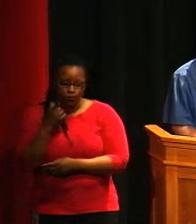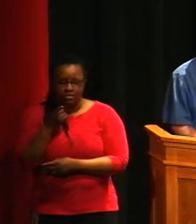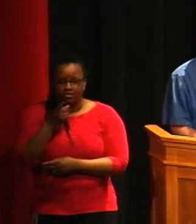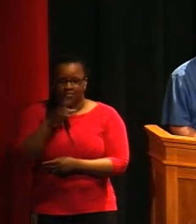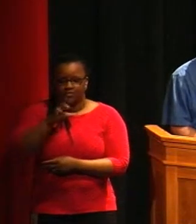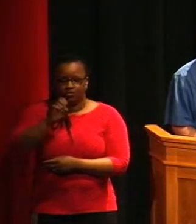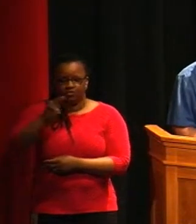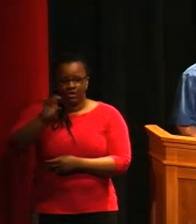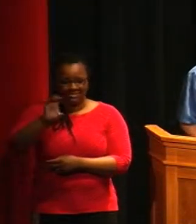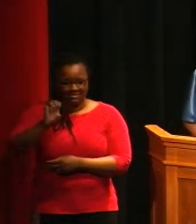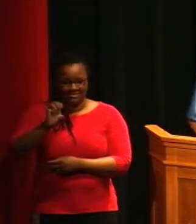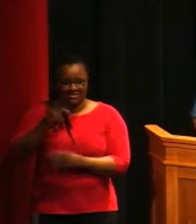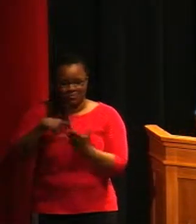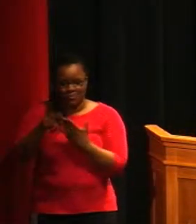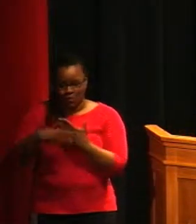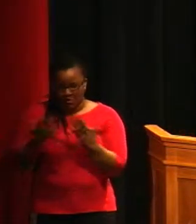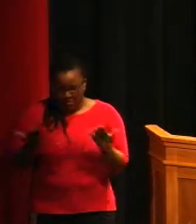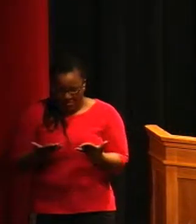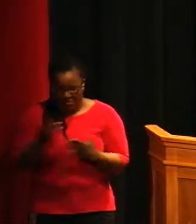EC Glass.